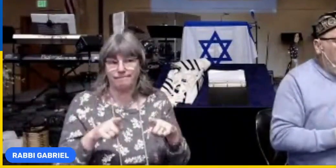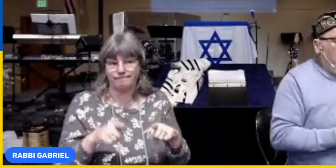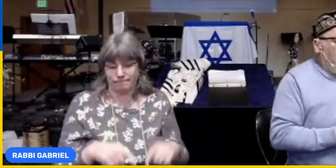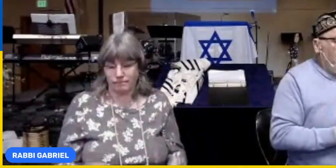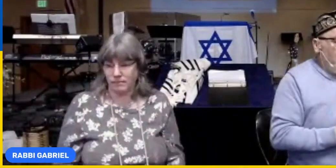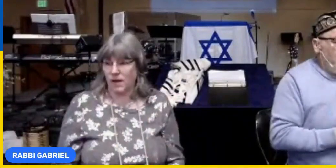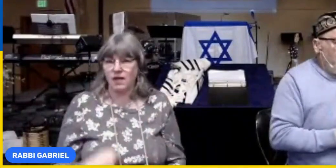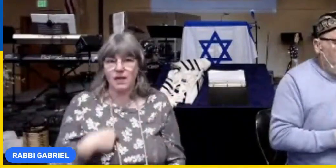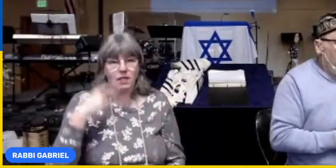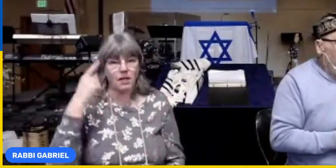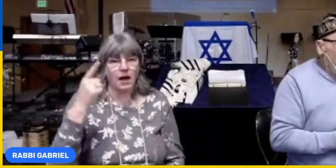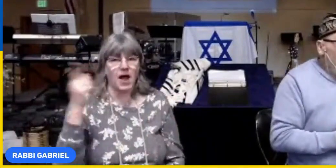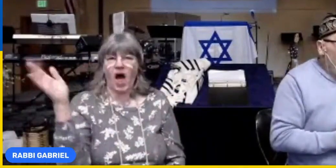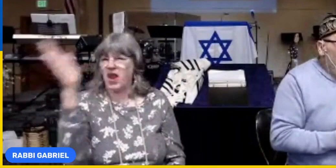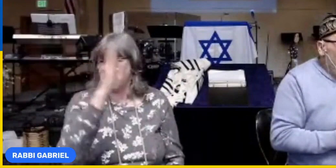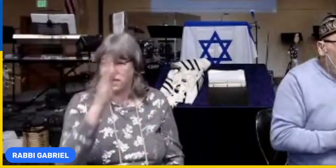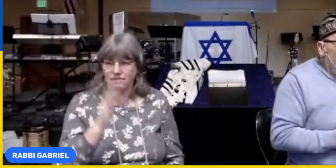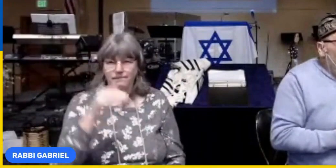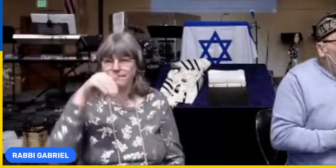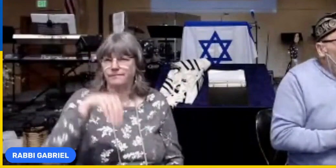Never in America.